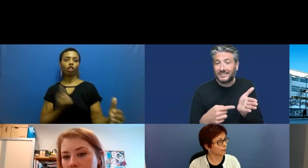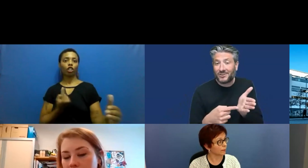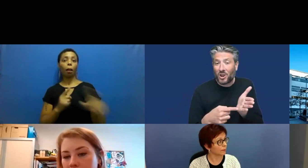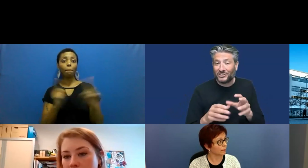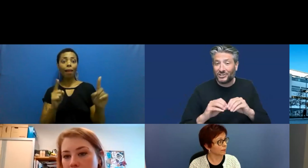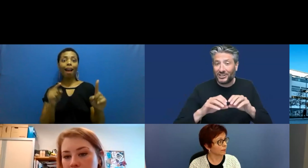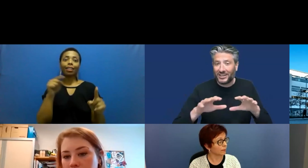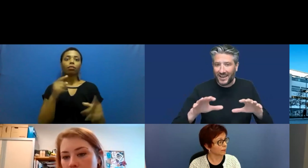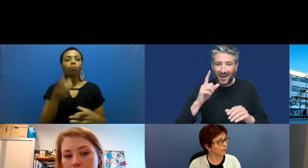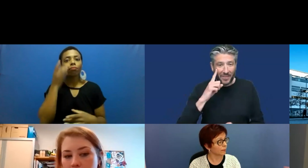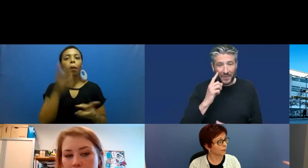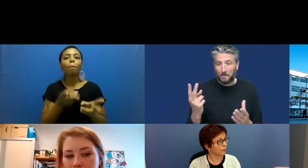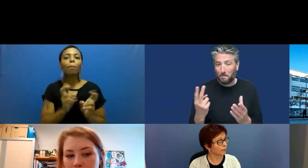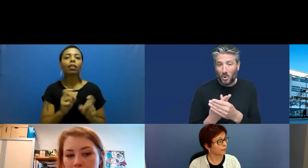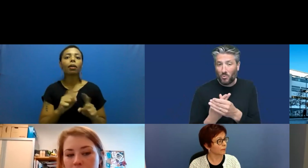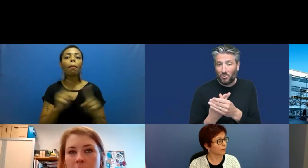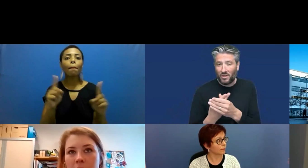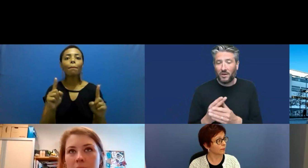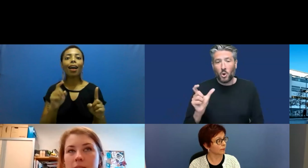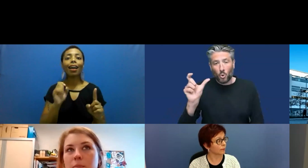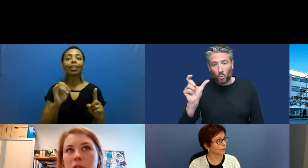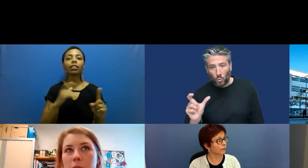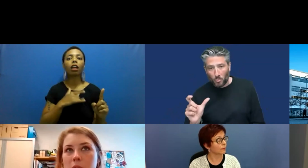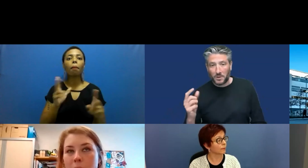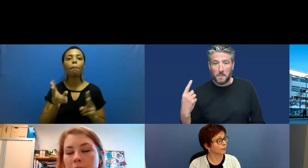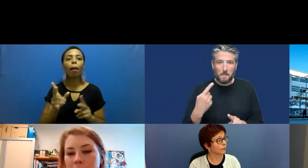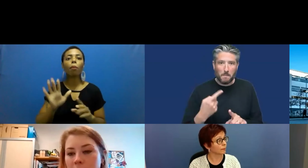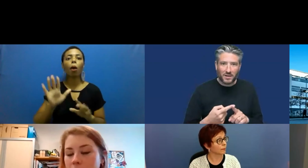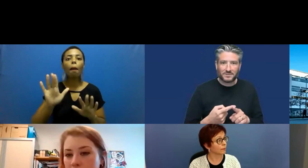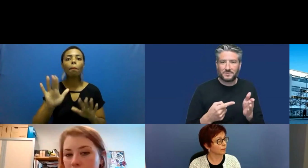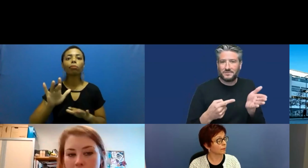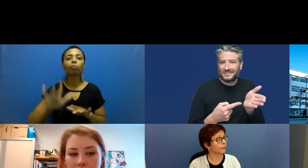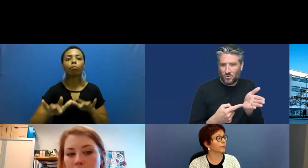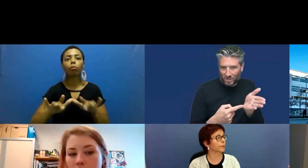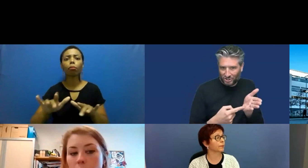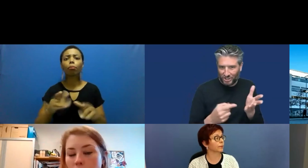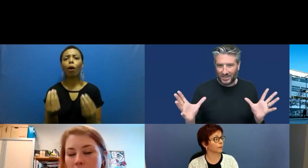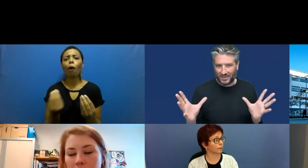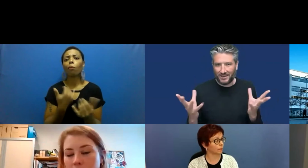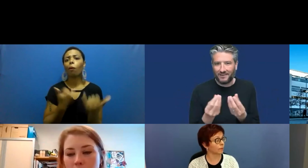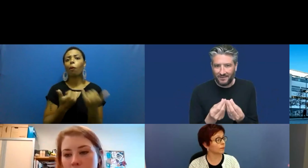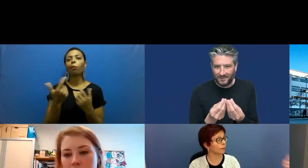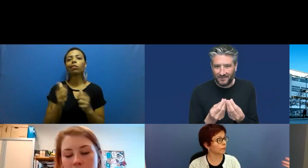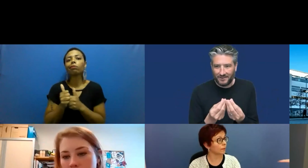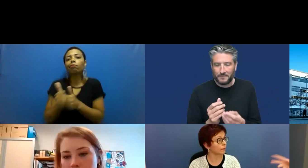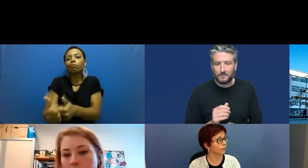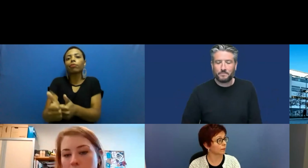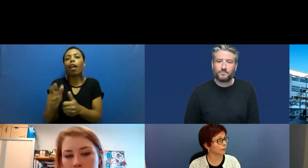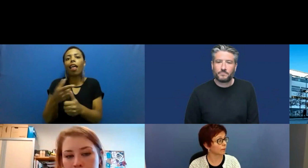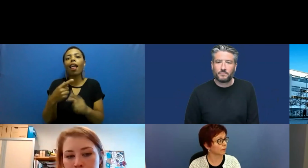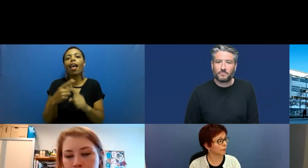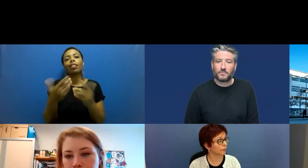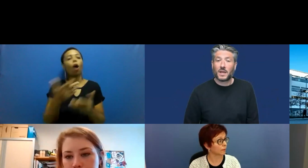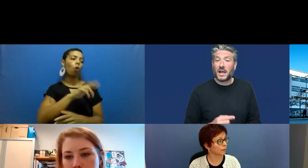in hand. Definitely, it doesn't, just because you have assistive technology doesn't mean that you won't have the human interaction as